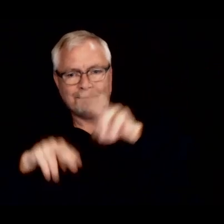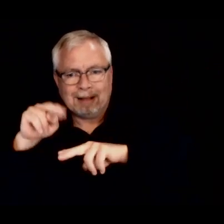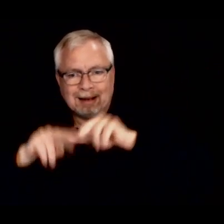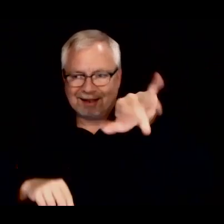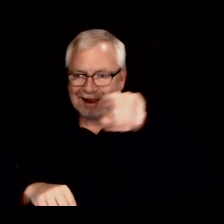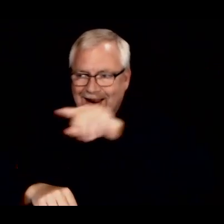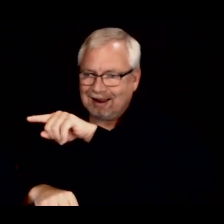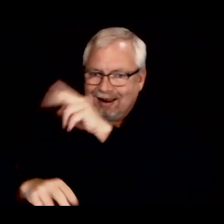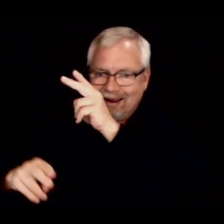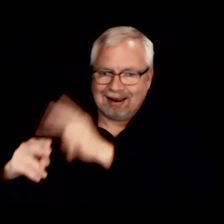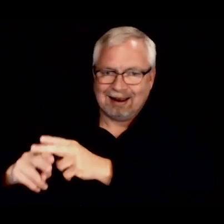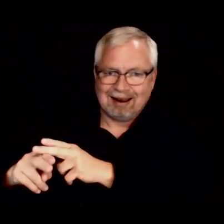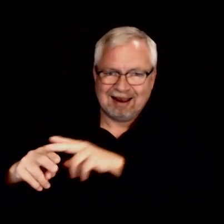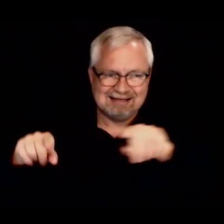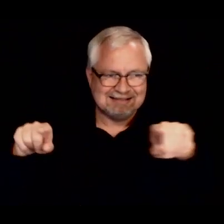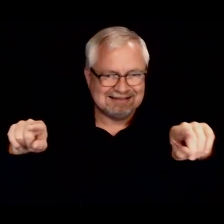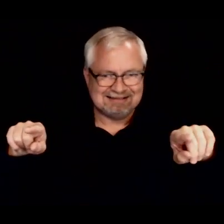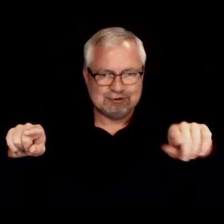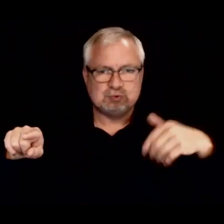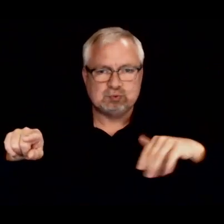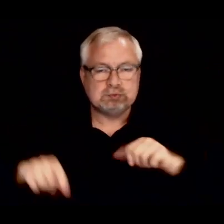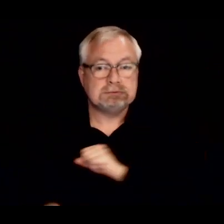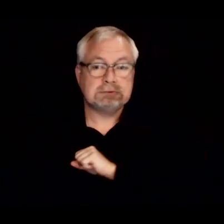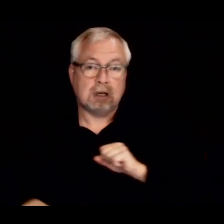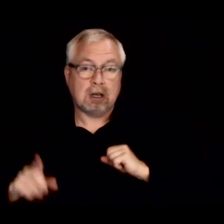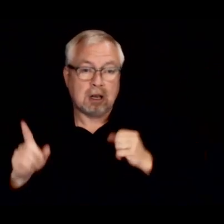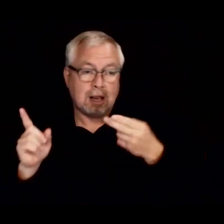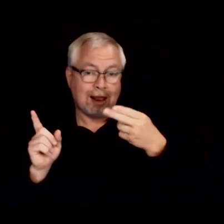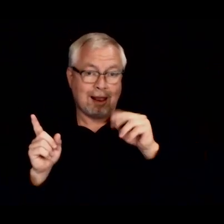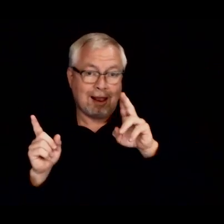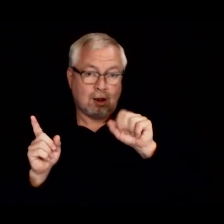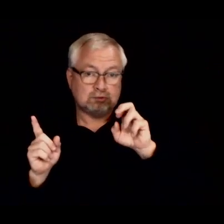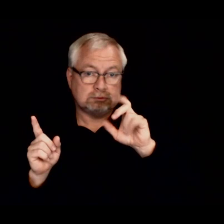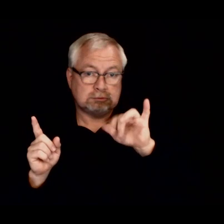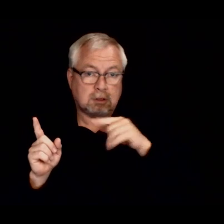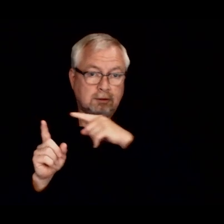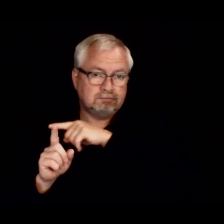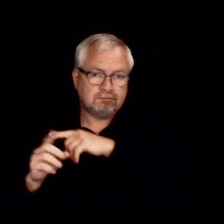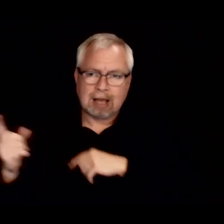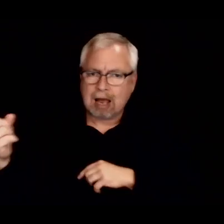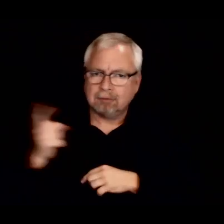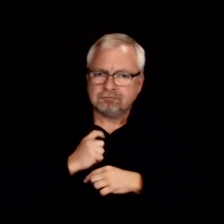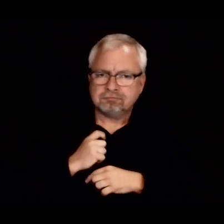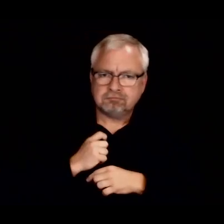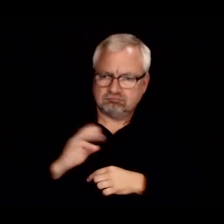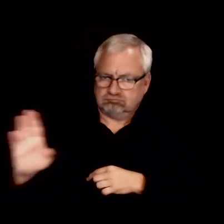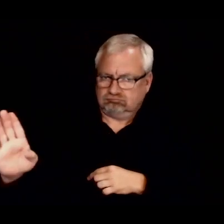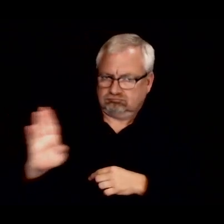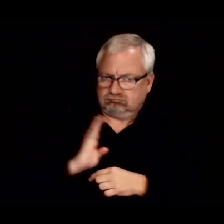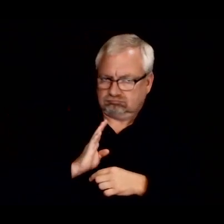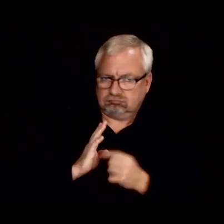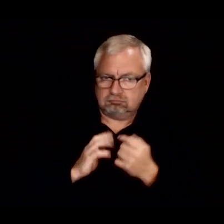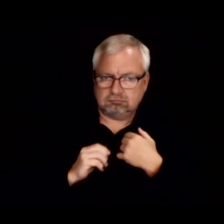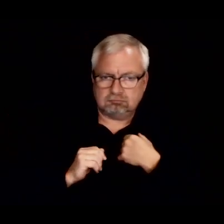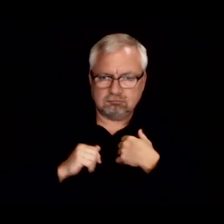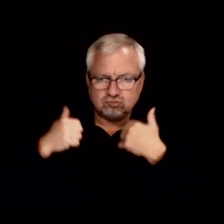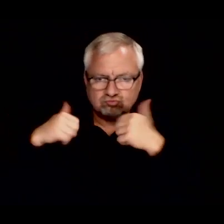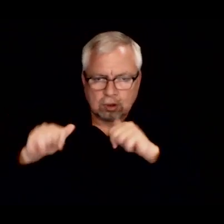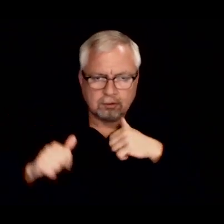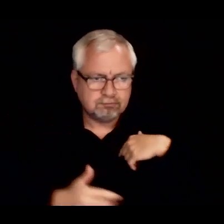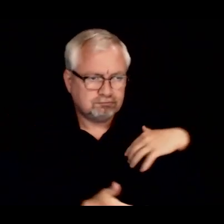Housley asked us a range of very specific questions, we did our best to pull that information together